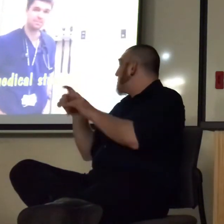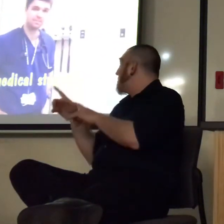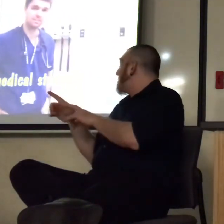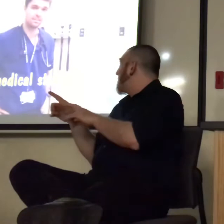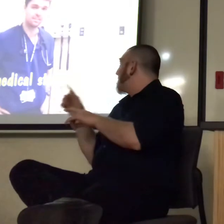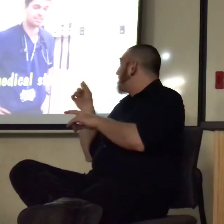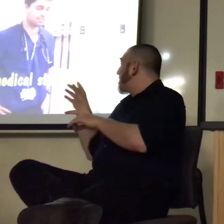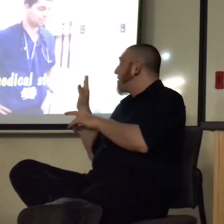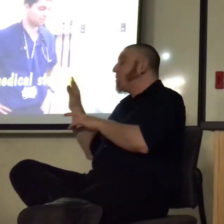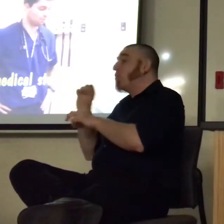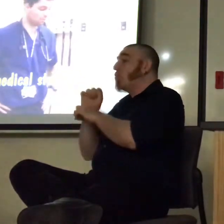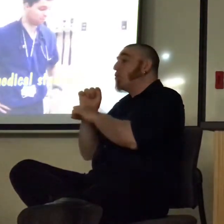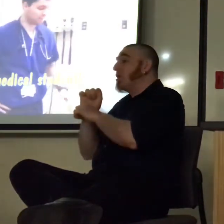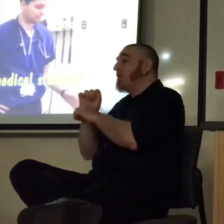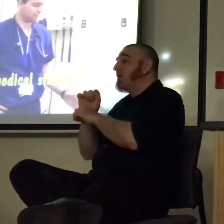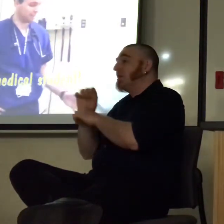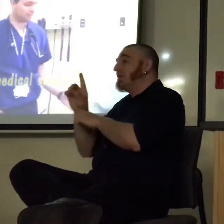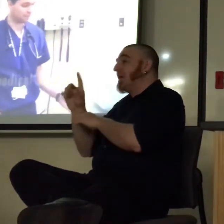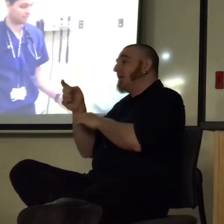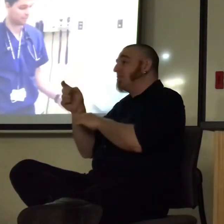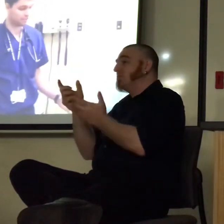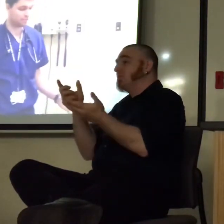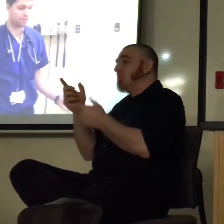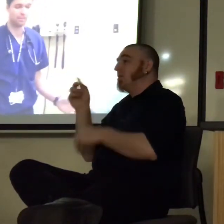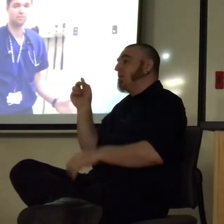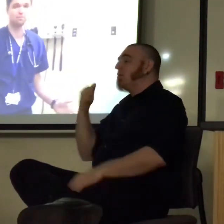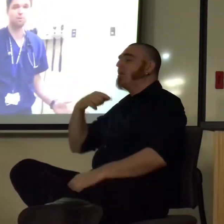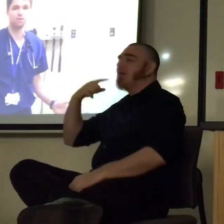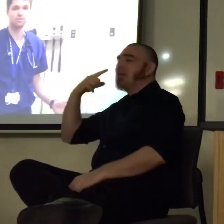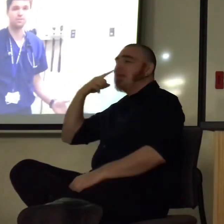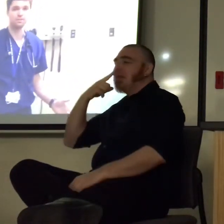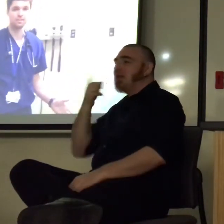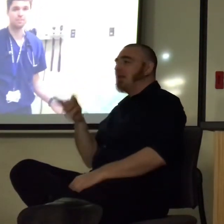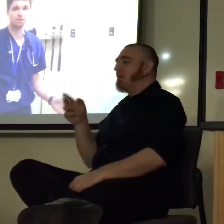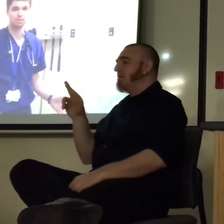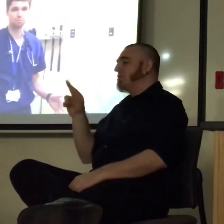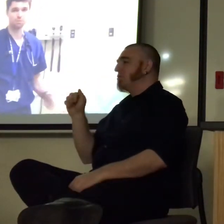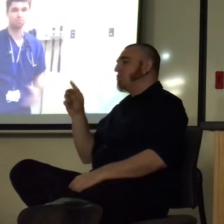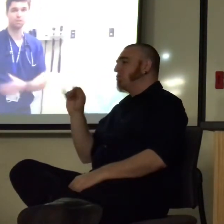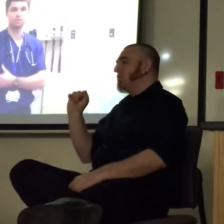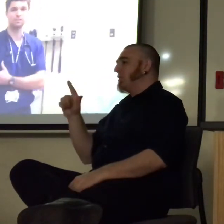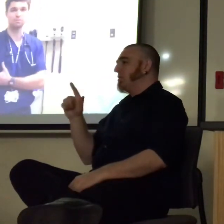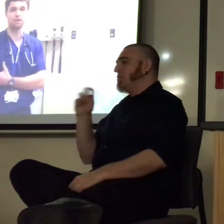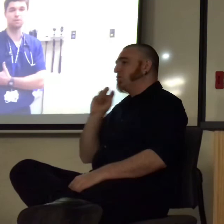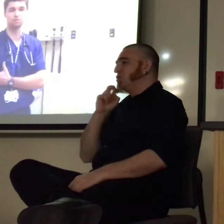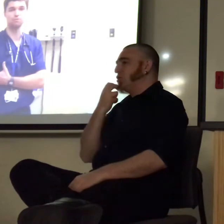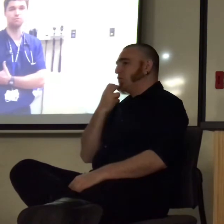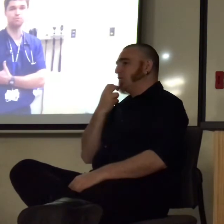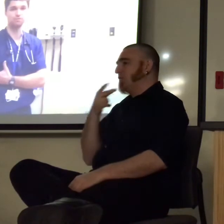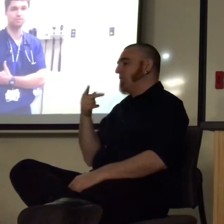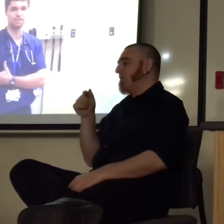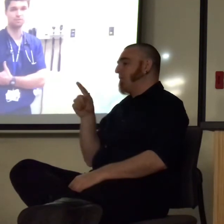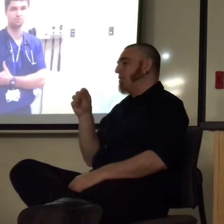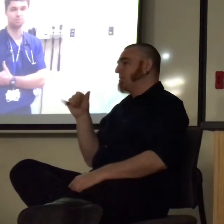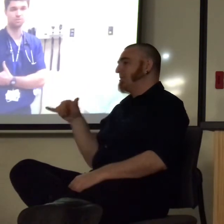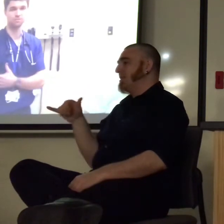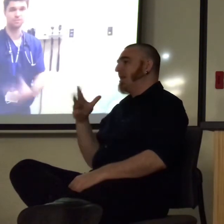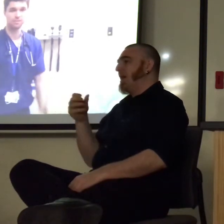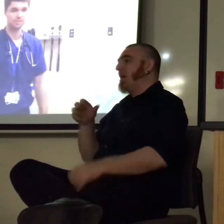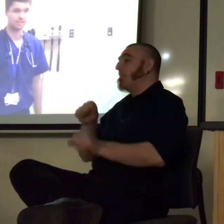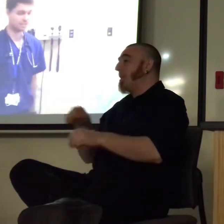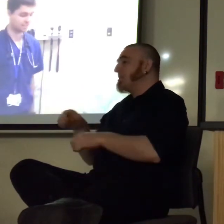working diagnosis? So what we're thinking we have here is a radial nerve palsy and possible compression at the spiral groove.